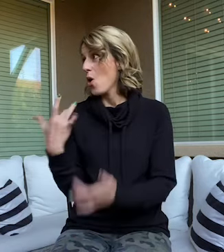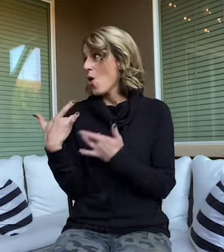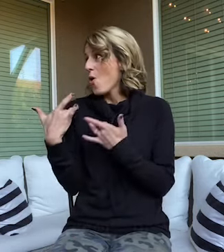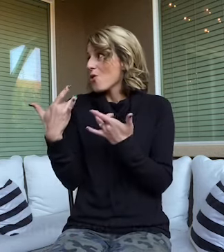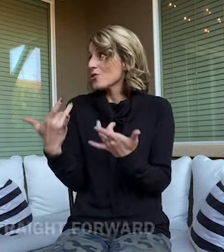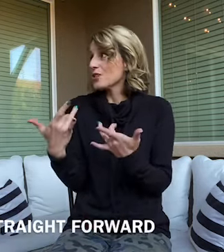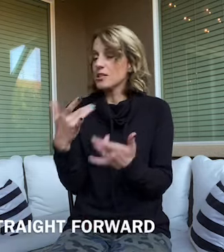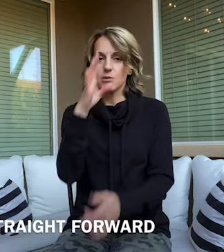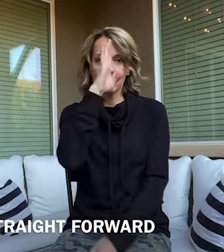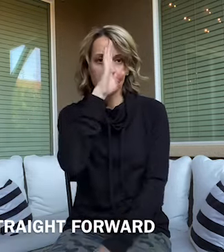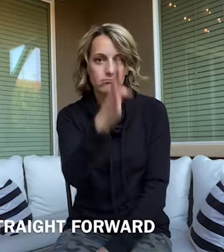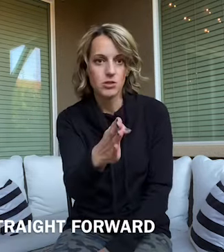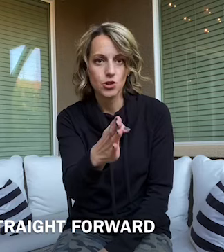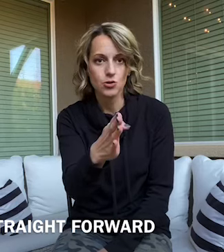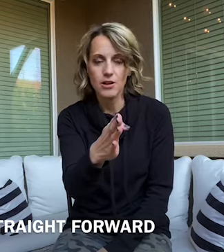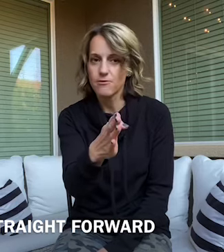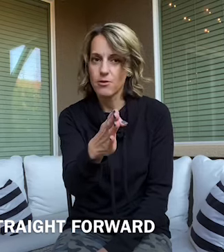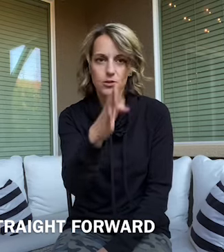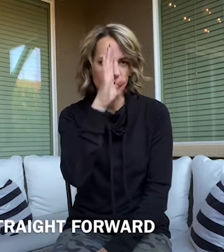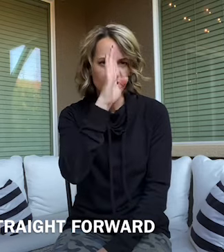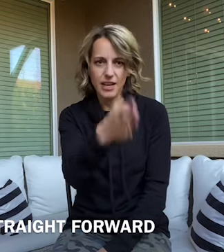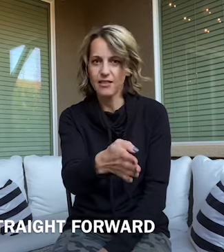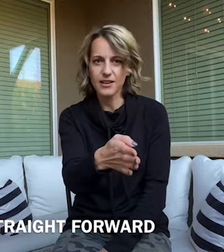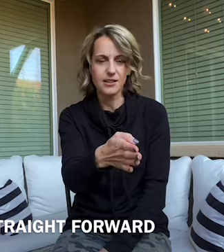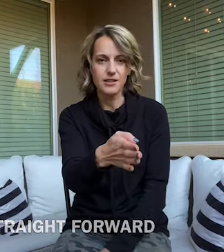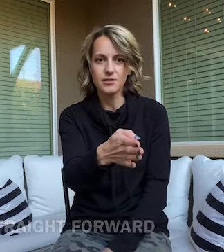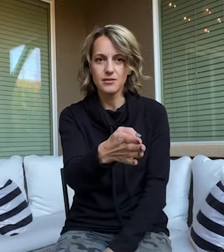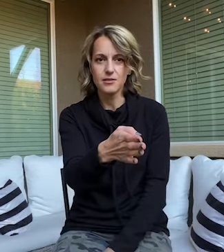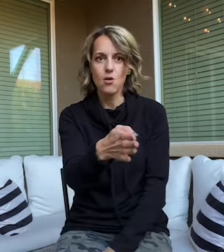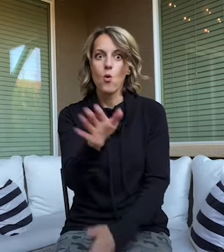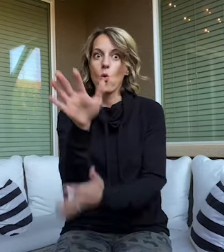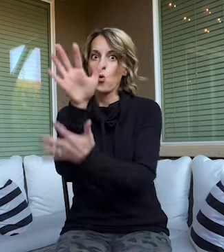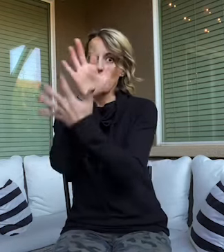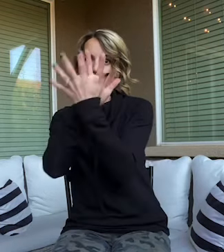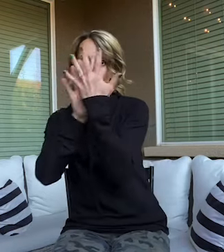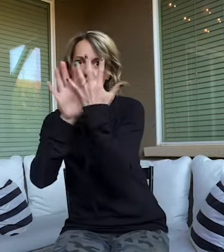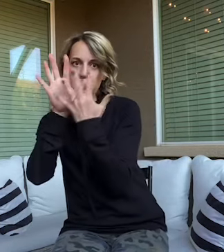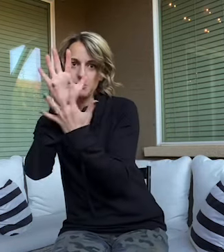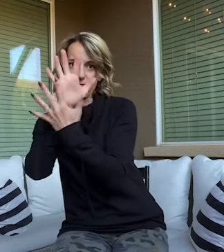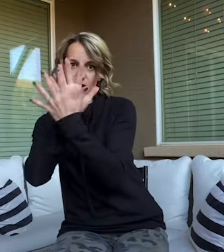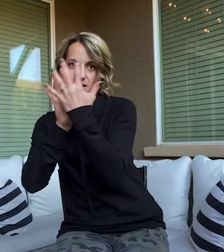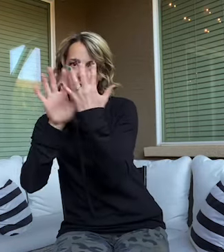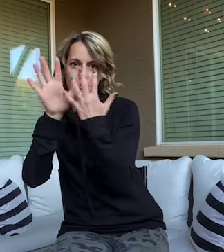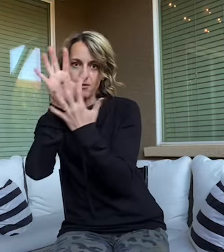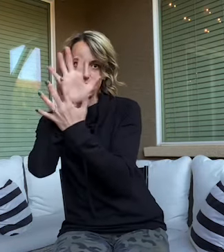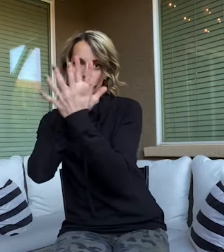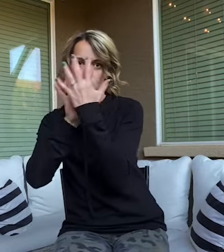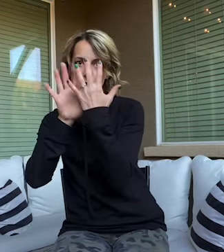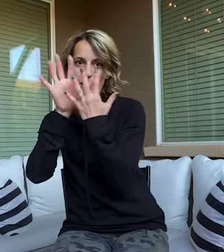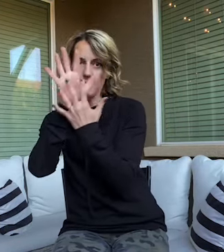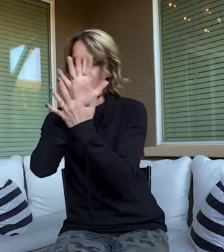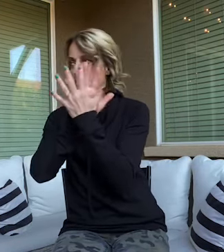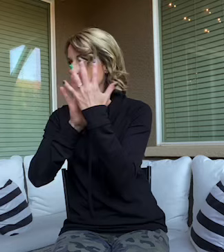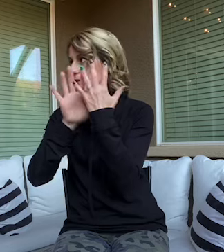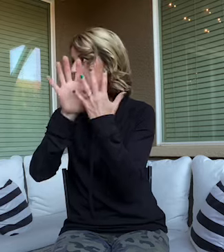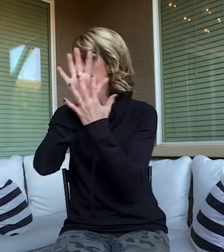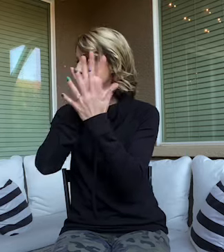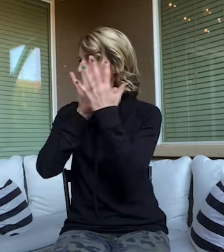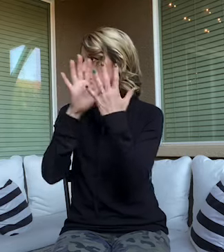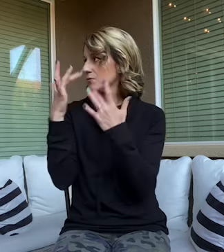or you tend to be straightforward, you say it like it is, or maybe you tend to be vague, really vague.